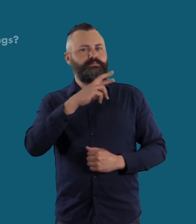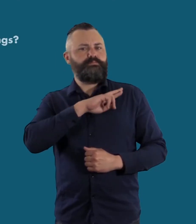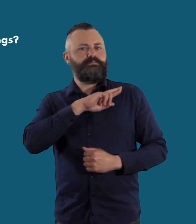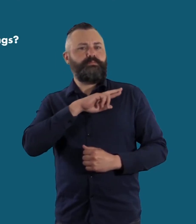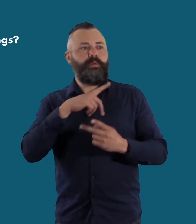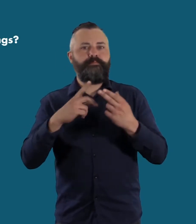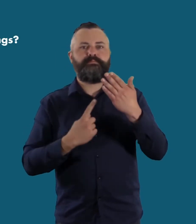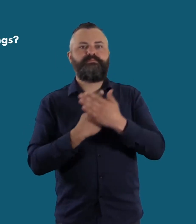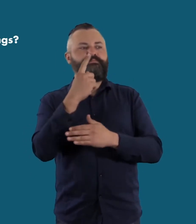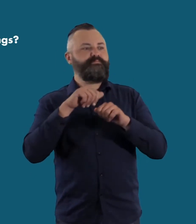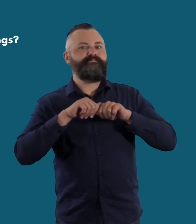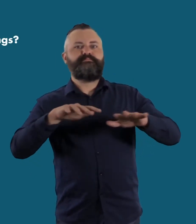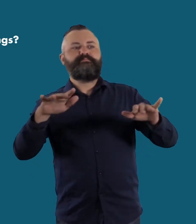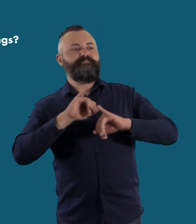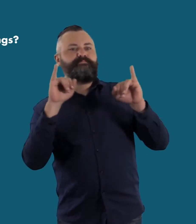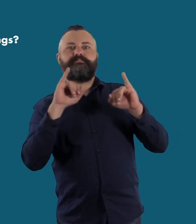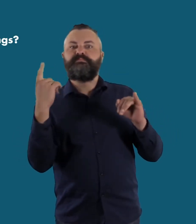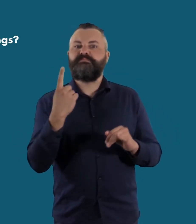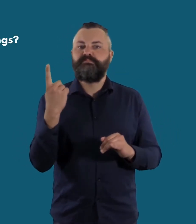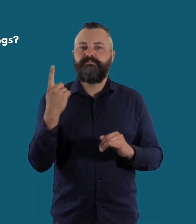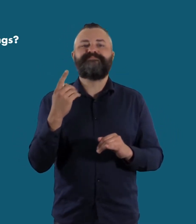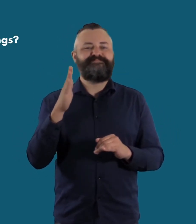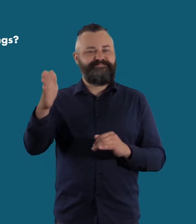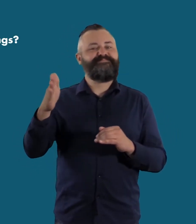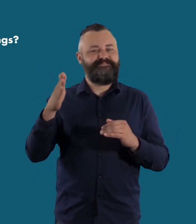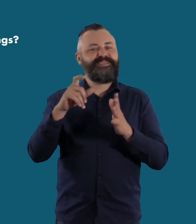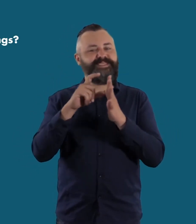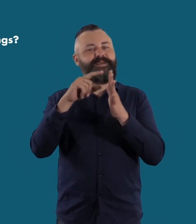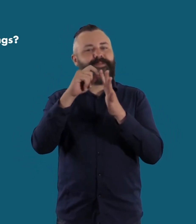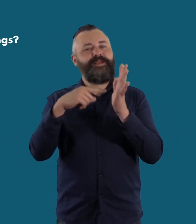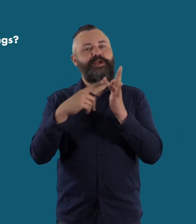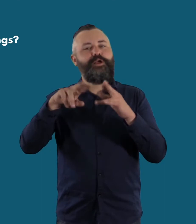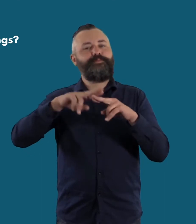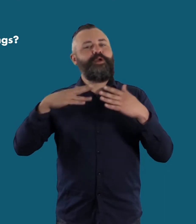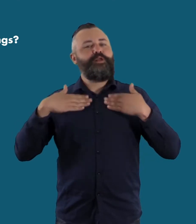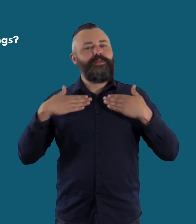Who's responsible to monitor these outbreaks? The